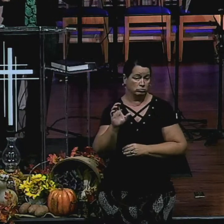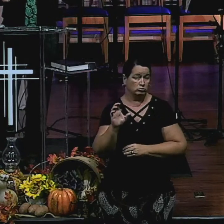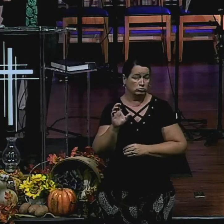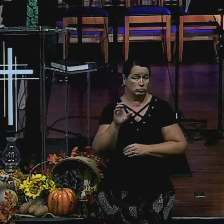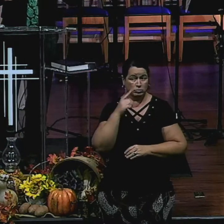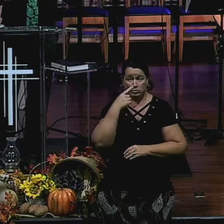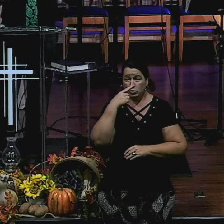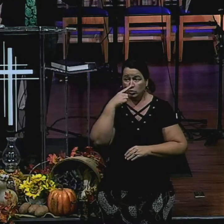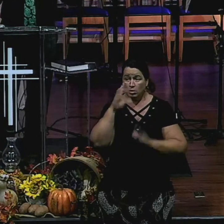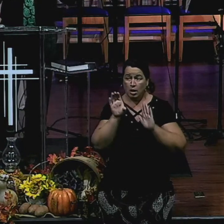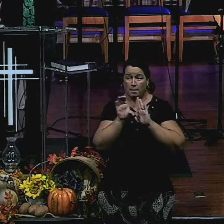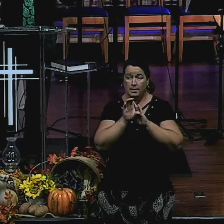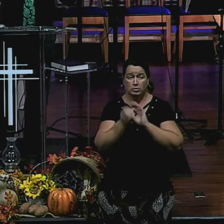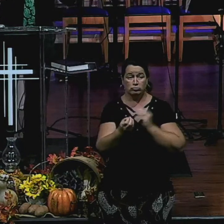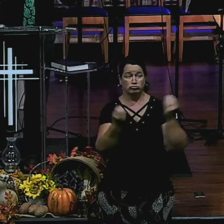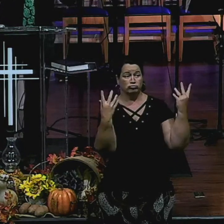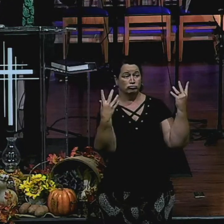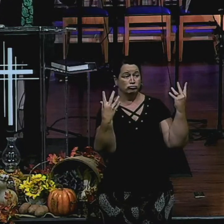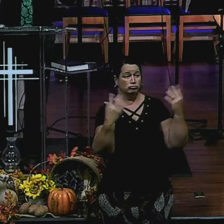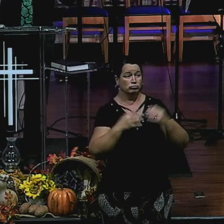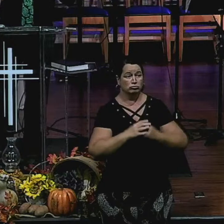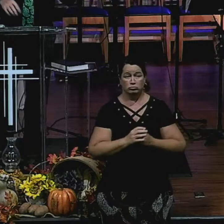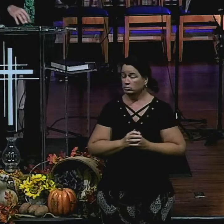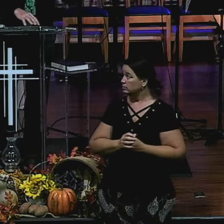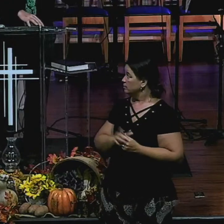put that picture up for me, please?